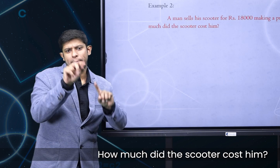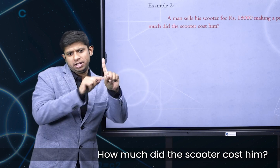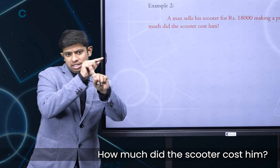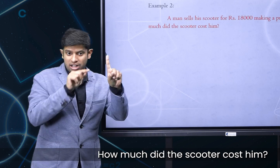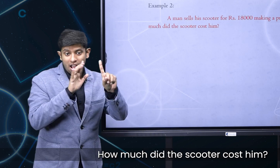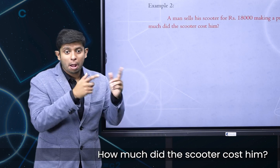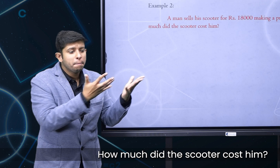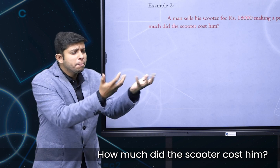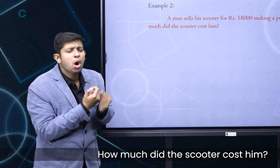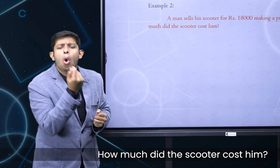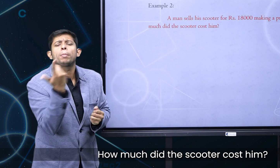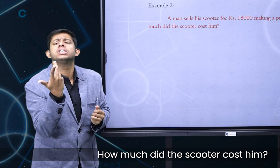much did the scooter cost him?